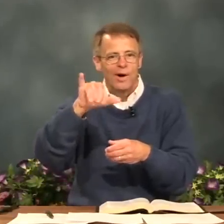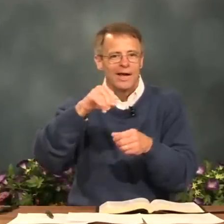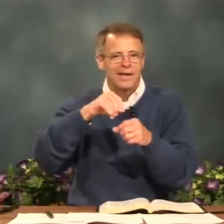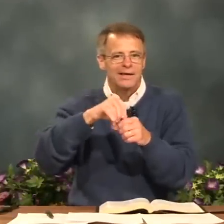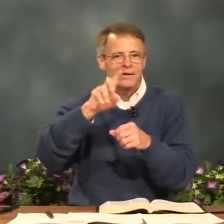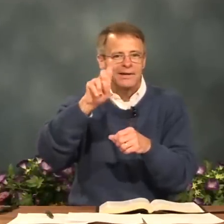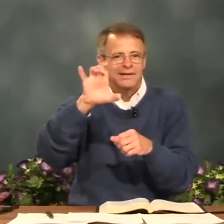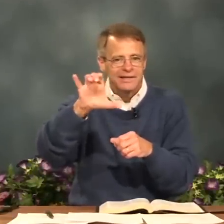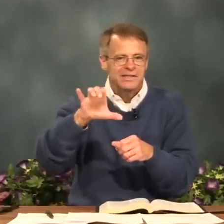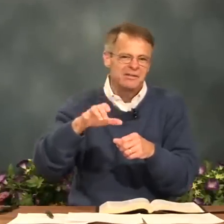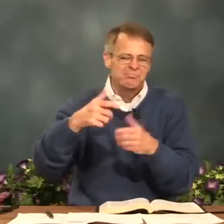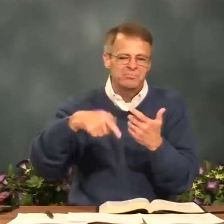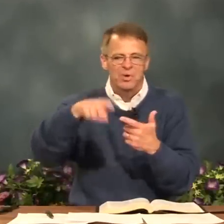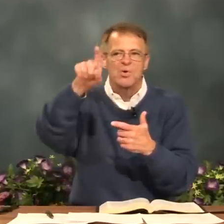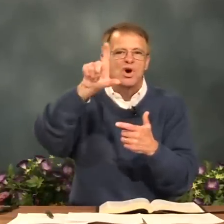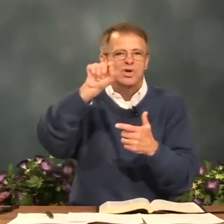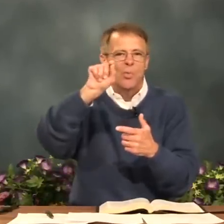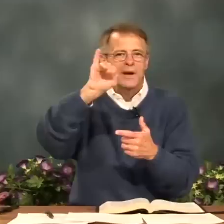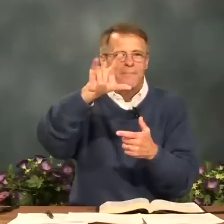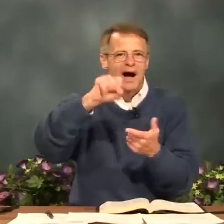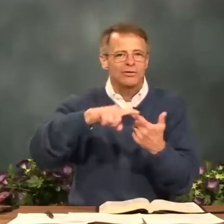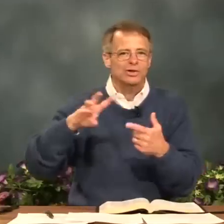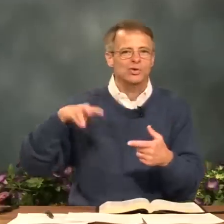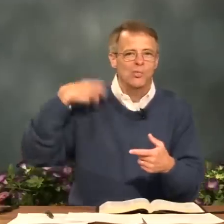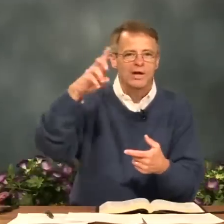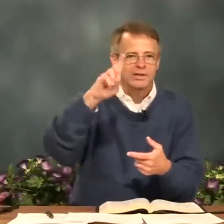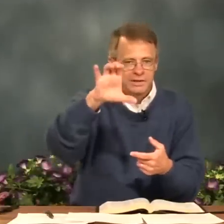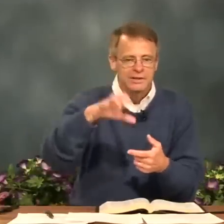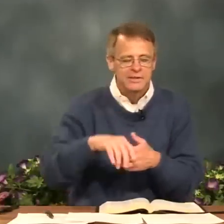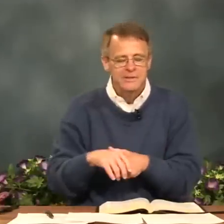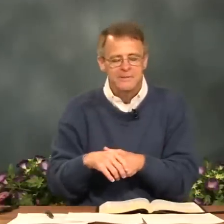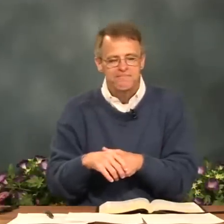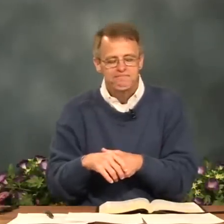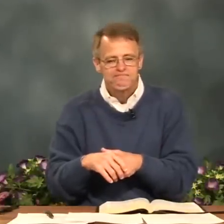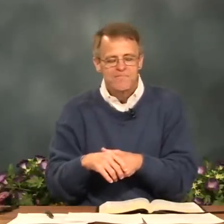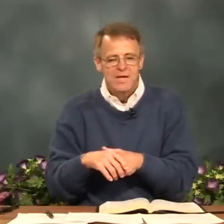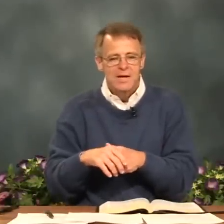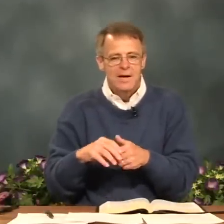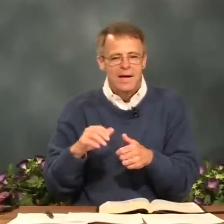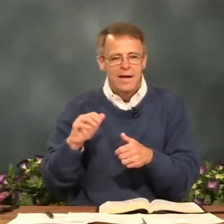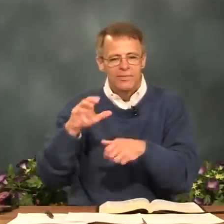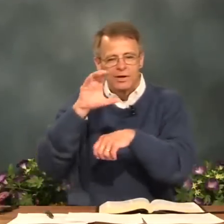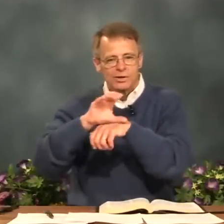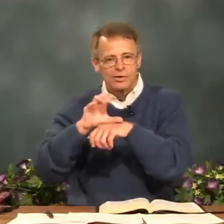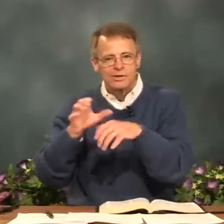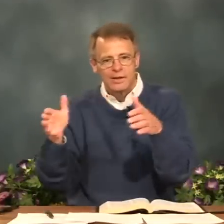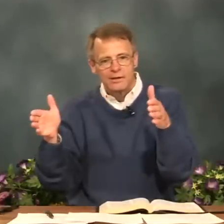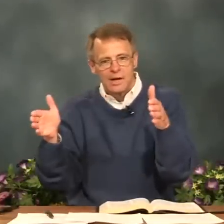Beltway in D.C., so 20 miles to Washington, D.C. And the church